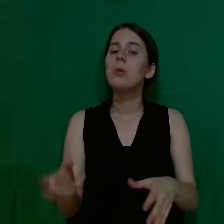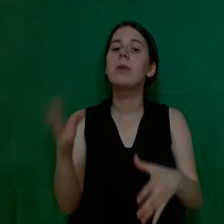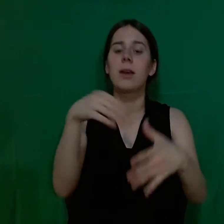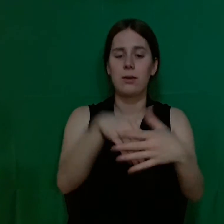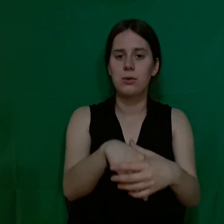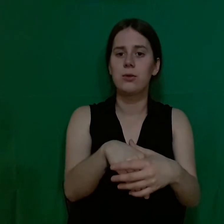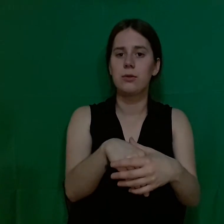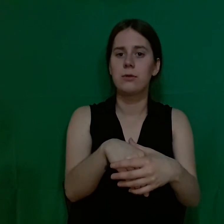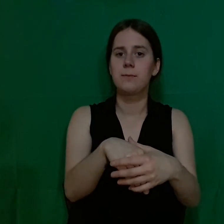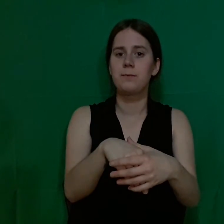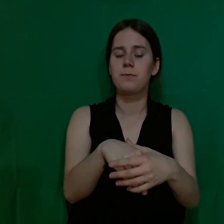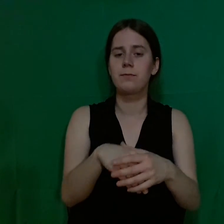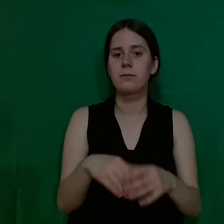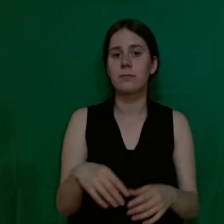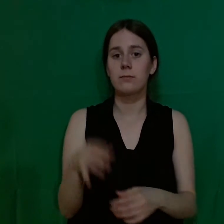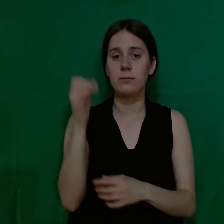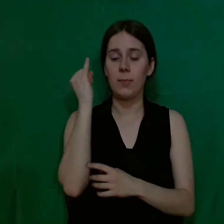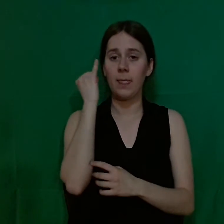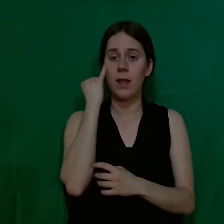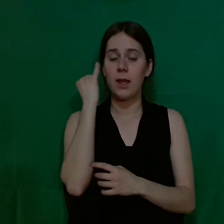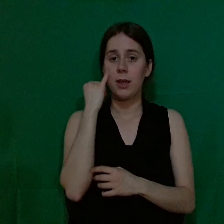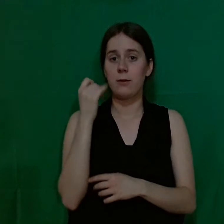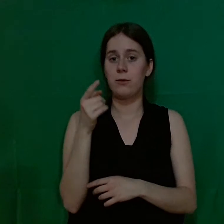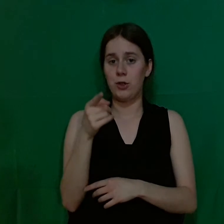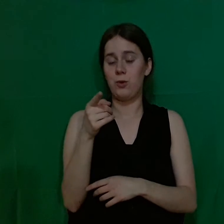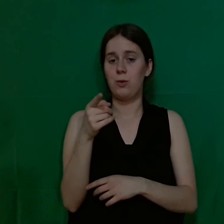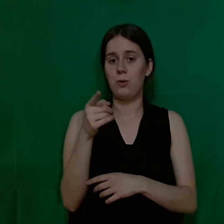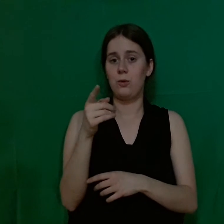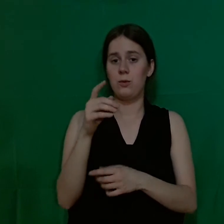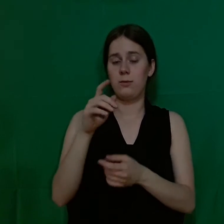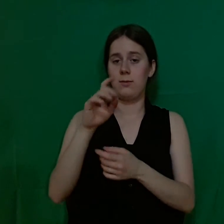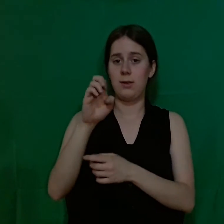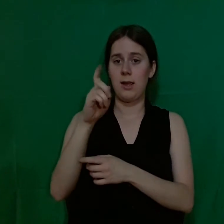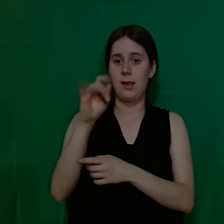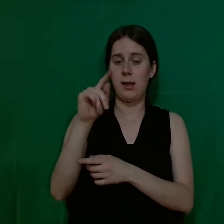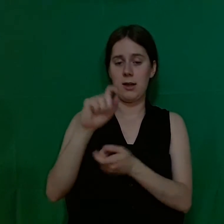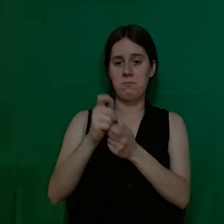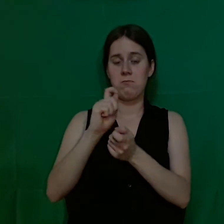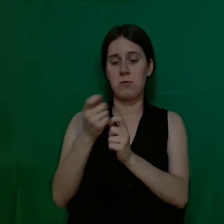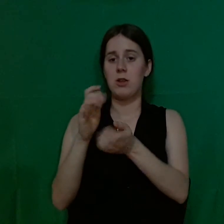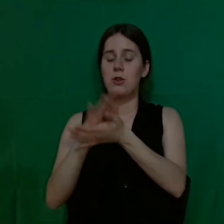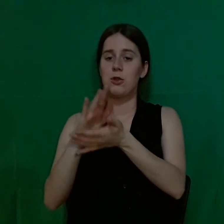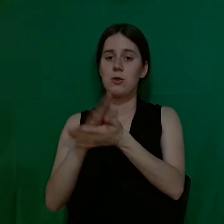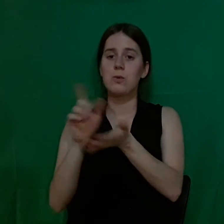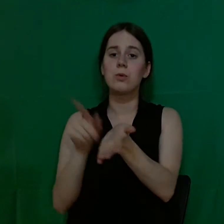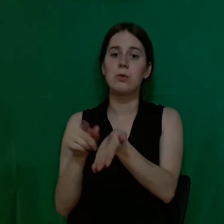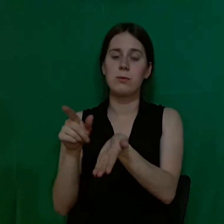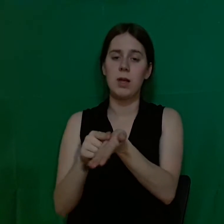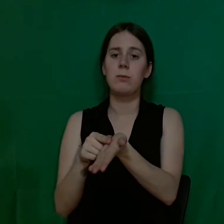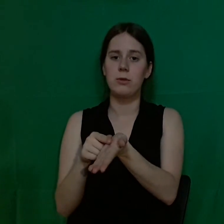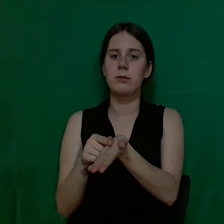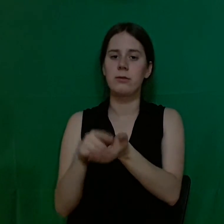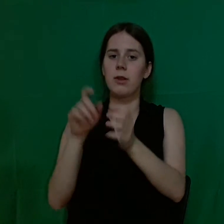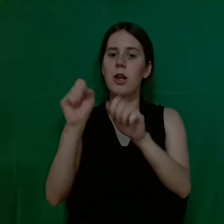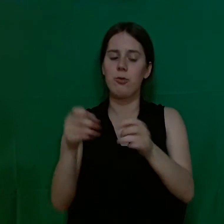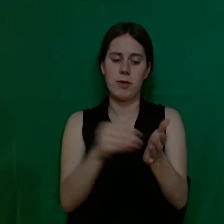you're editor of the school newspaper. And then the final thing is word choice, and there's a website